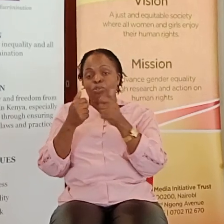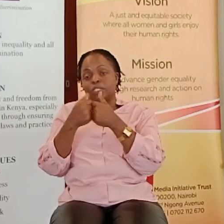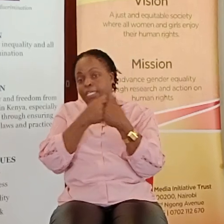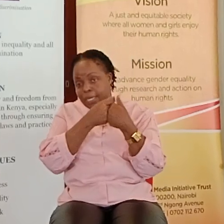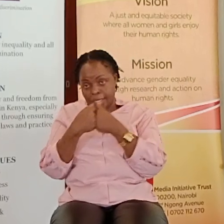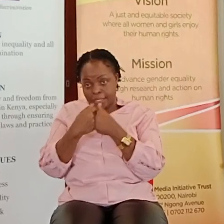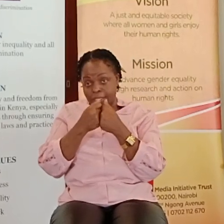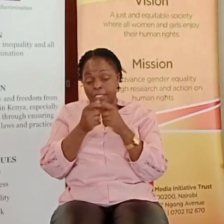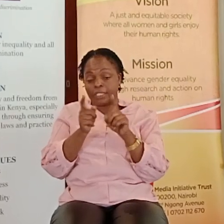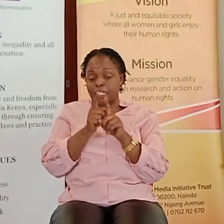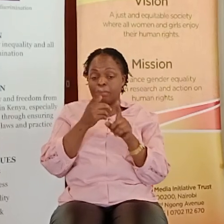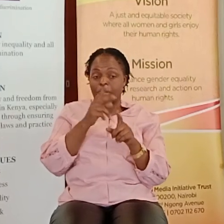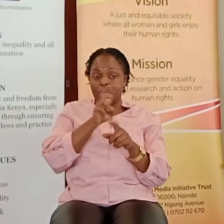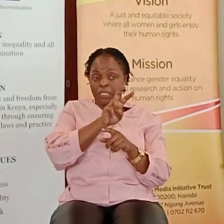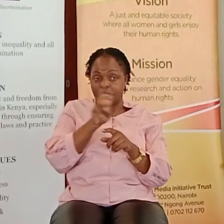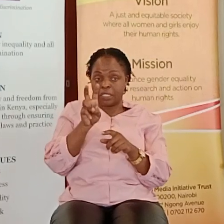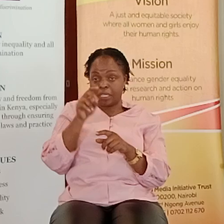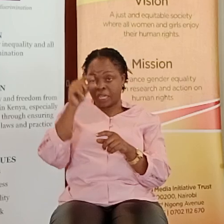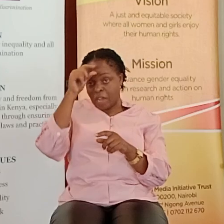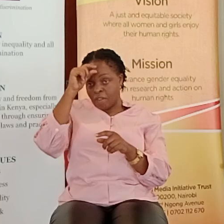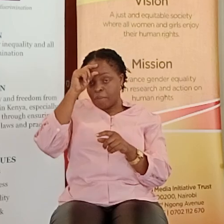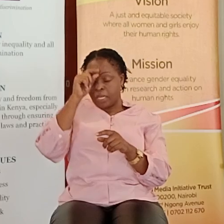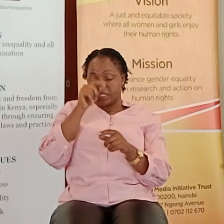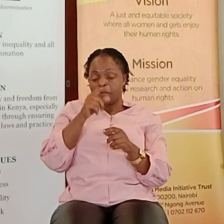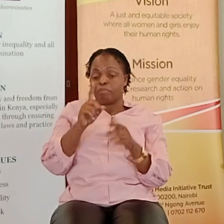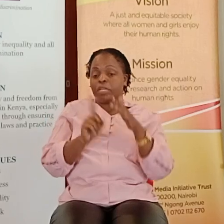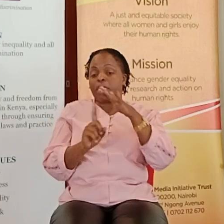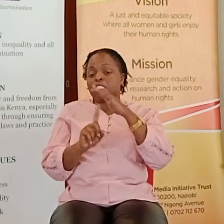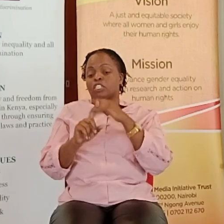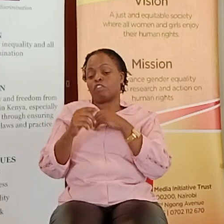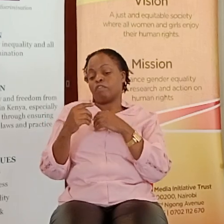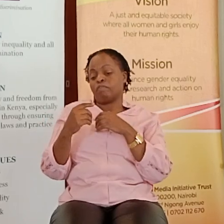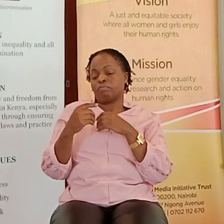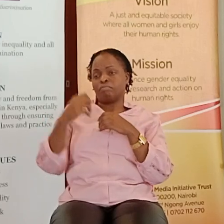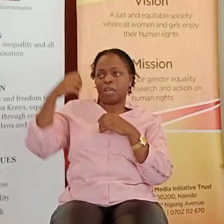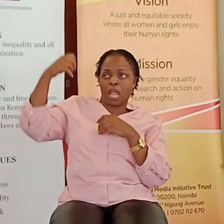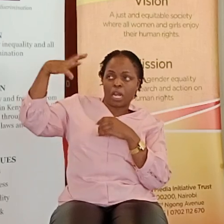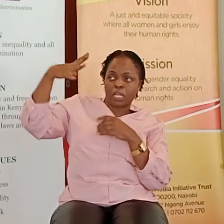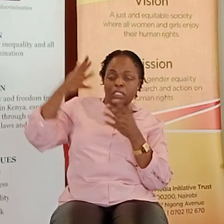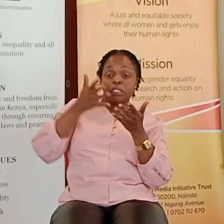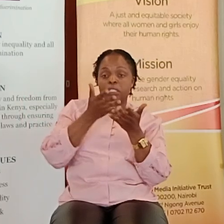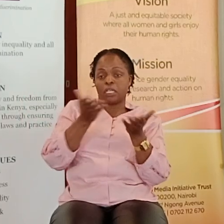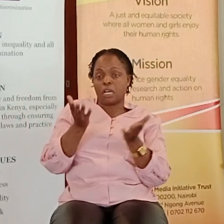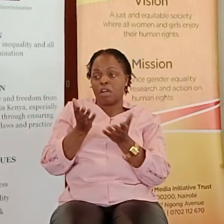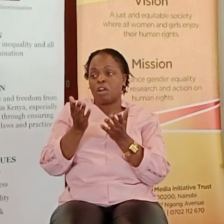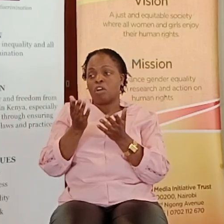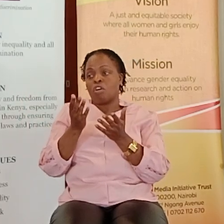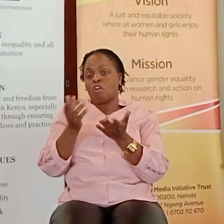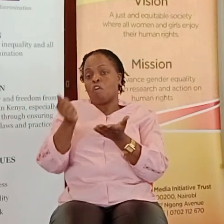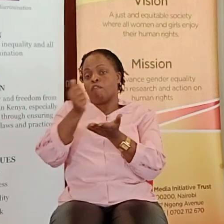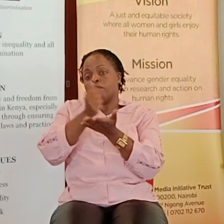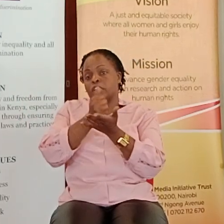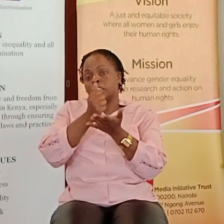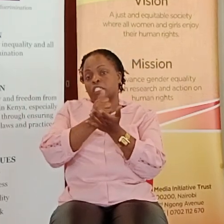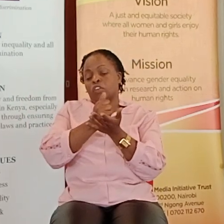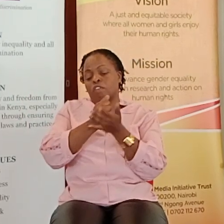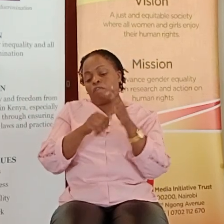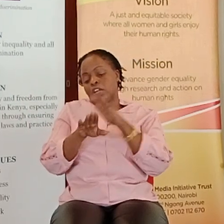of Energy and Petroleum is here. The Office of the Deputy President is well represented. We